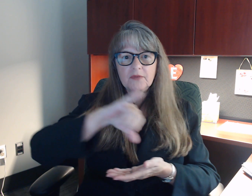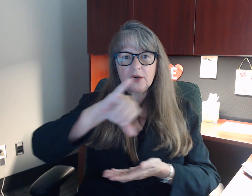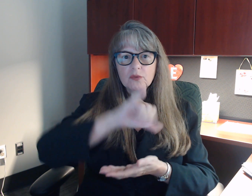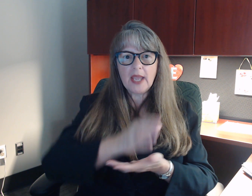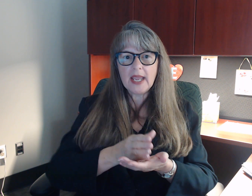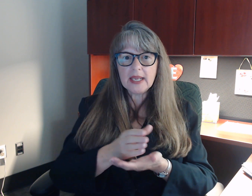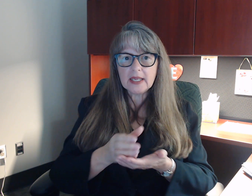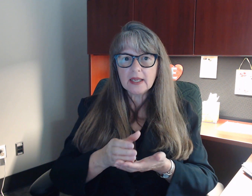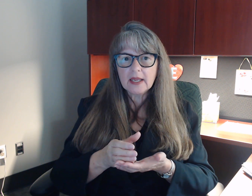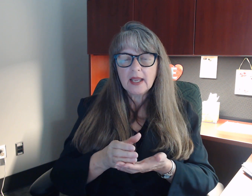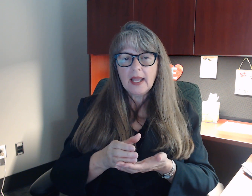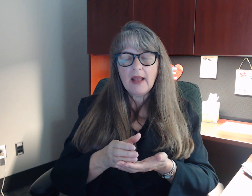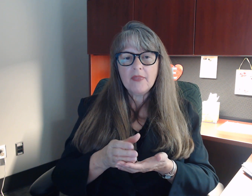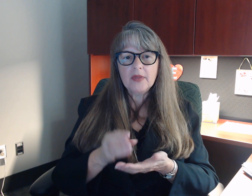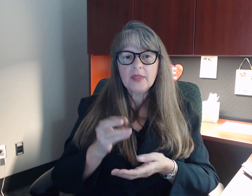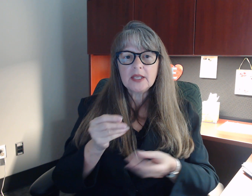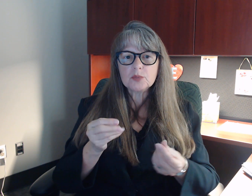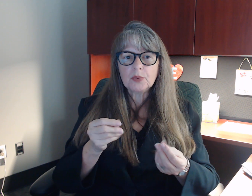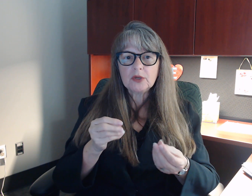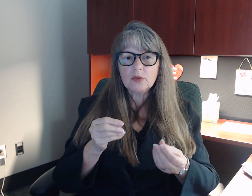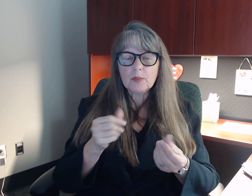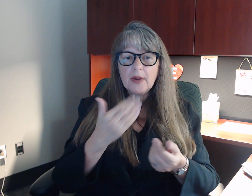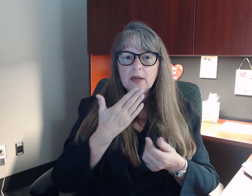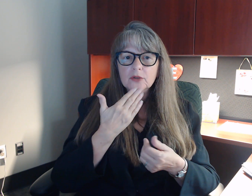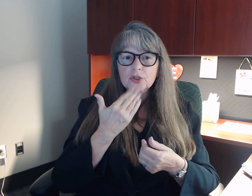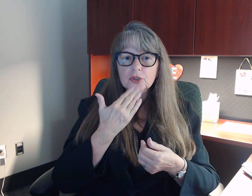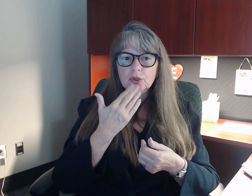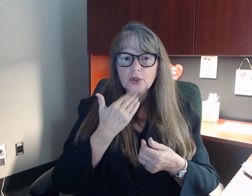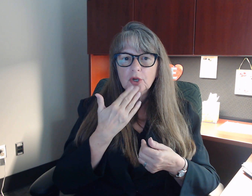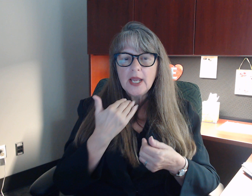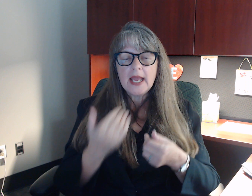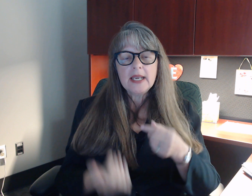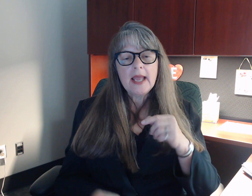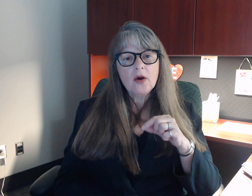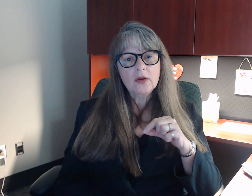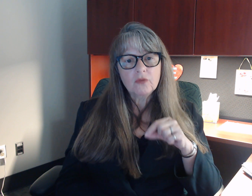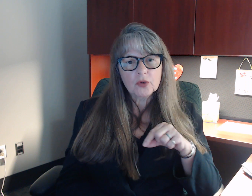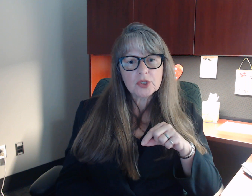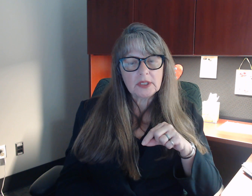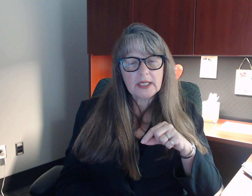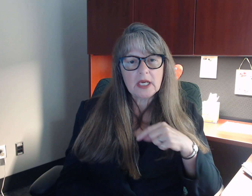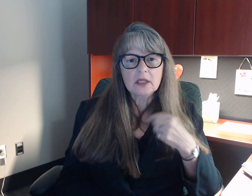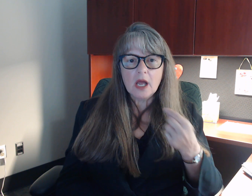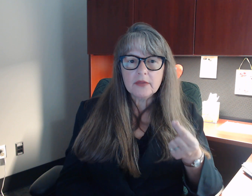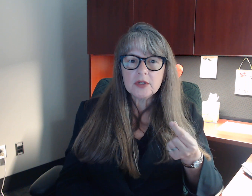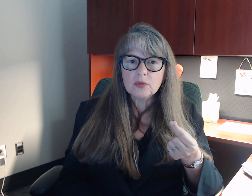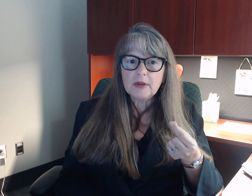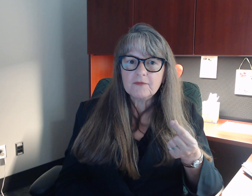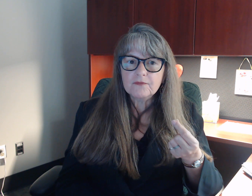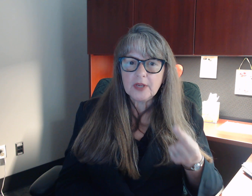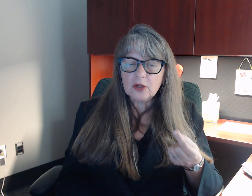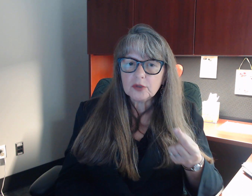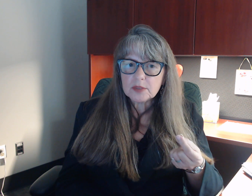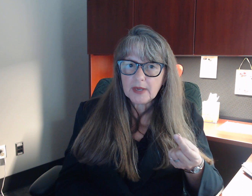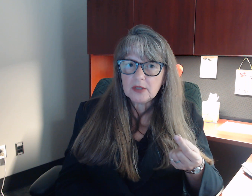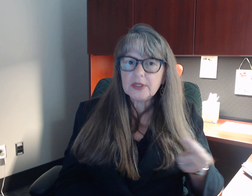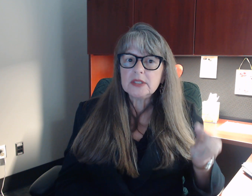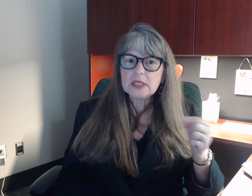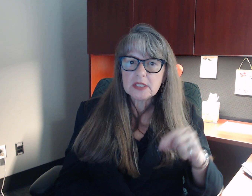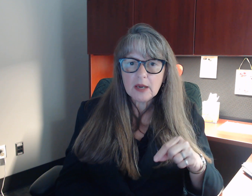funnel cake, and then they sprinkle the powdered sugar. Now, unfortunately, a lot of these will be finger spelled, and some will